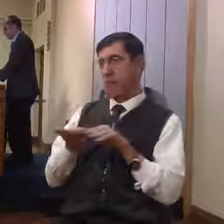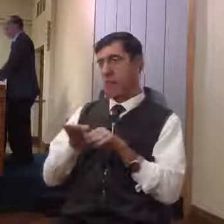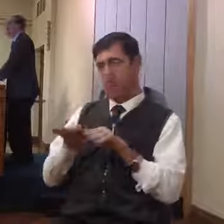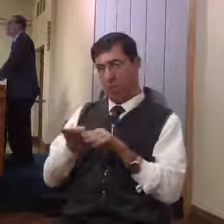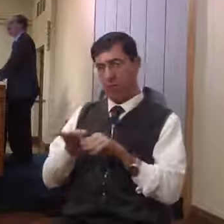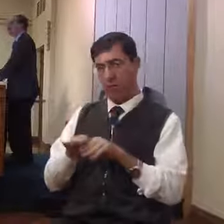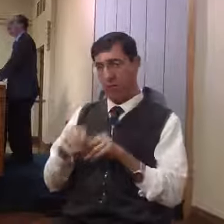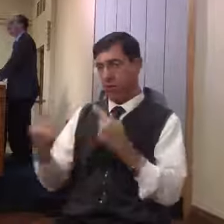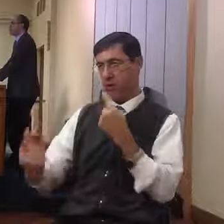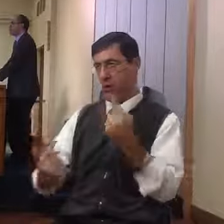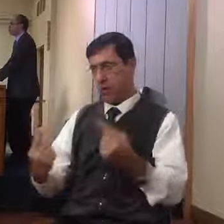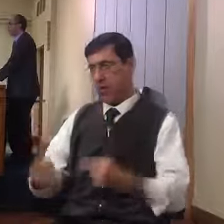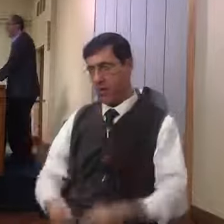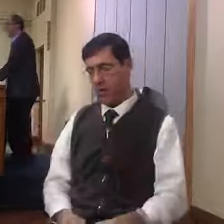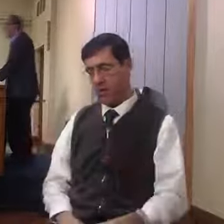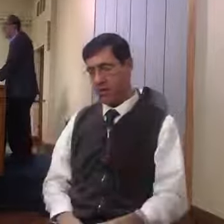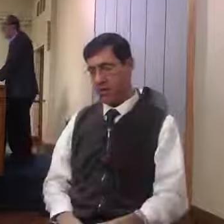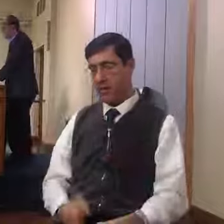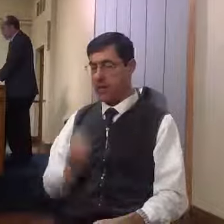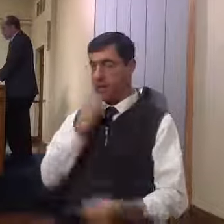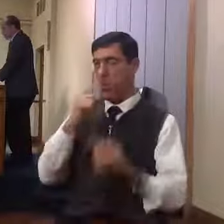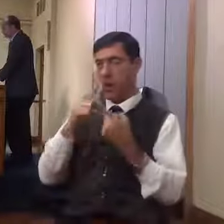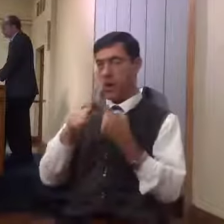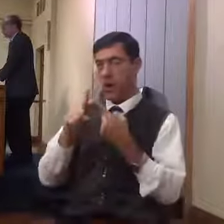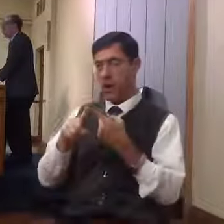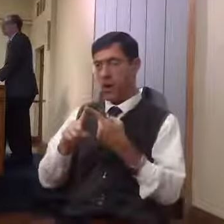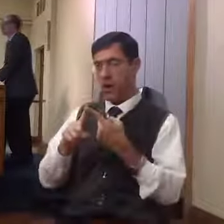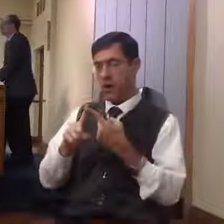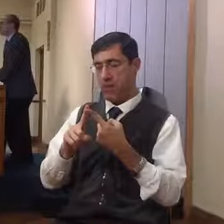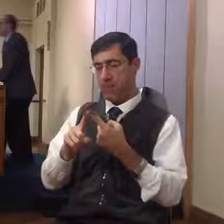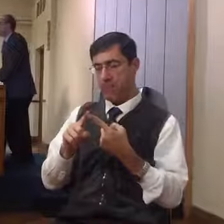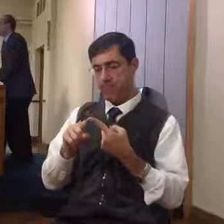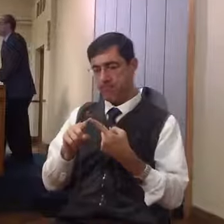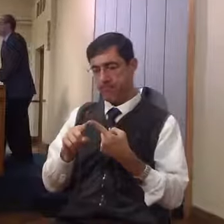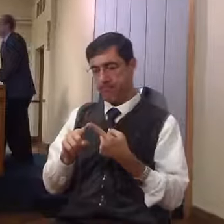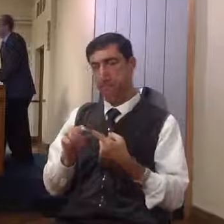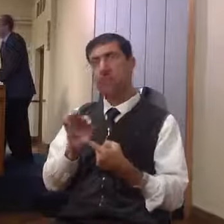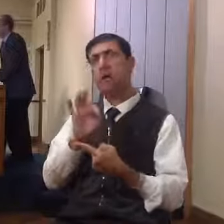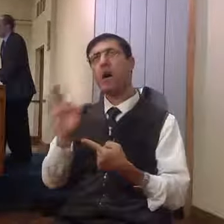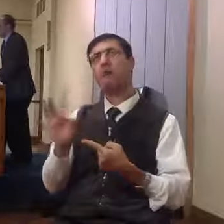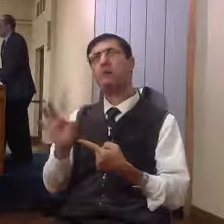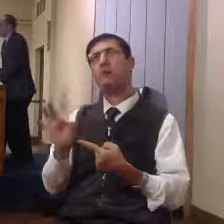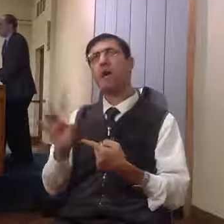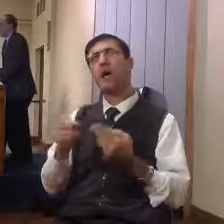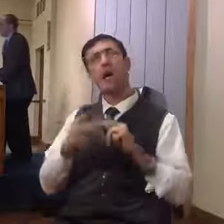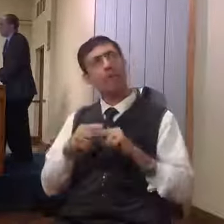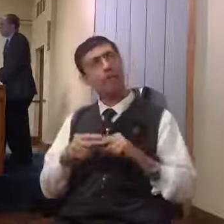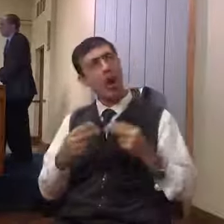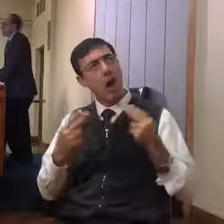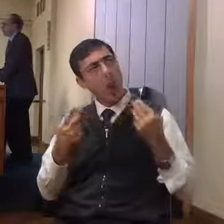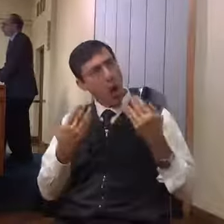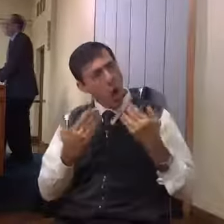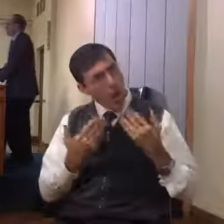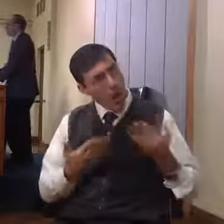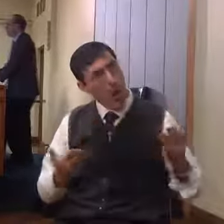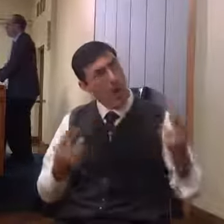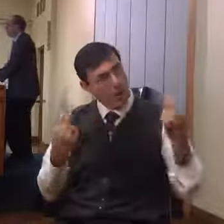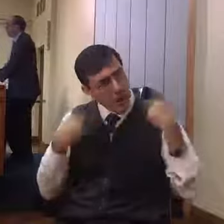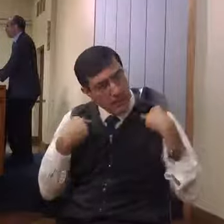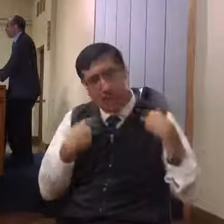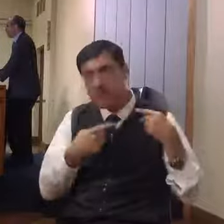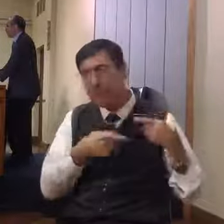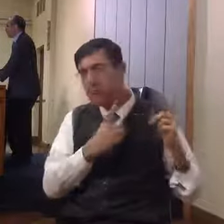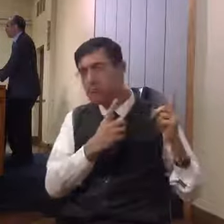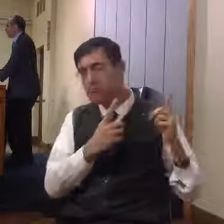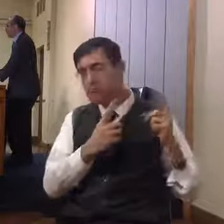you. The first one, does it hinder my service for the Lord? So the first